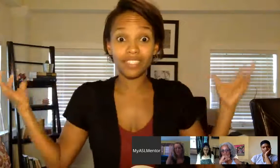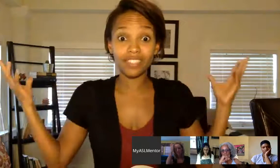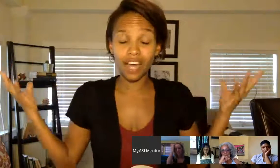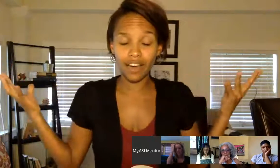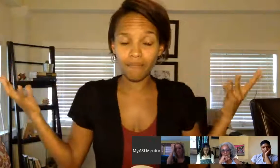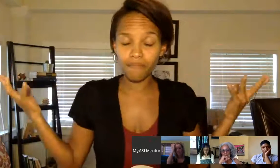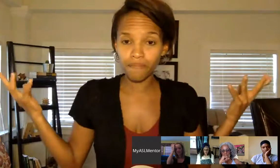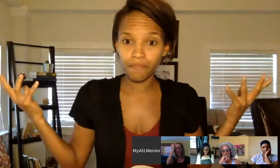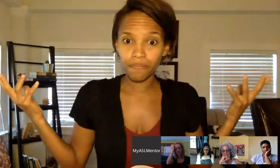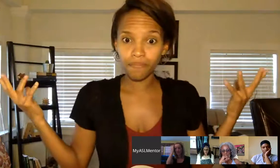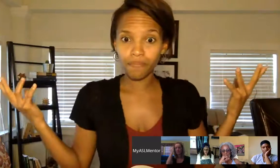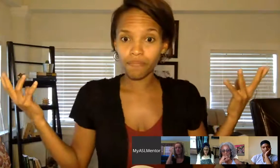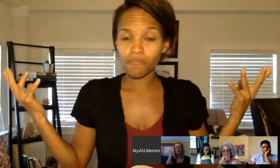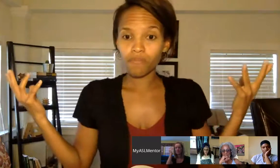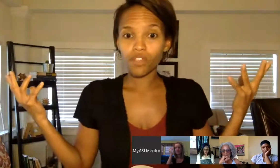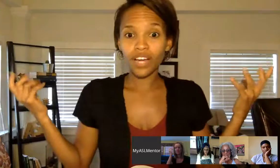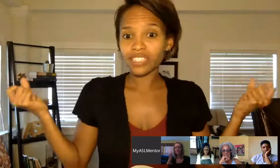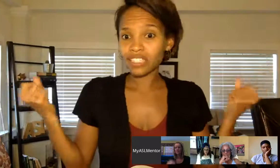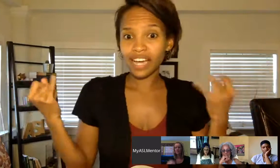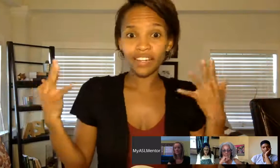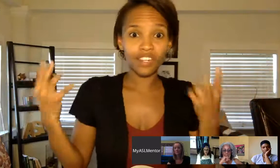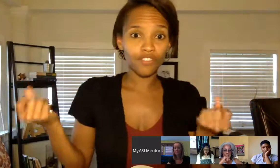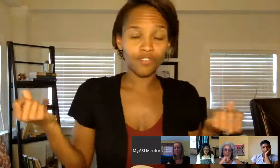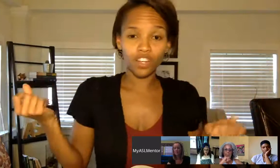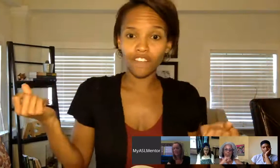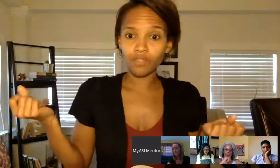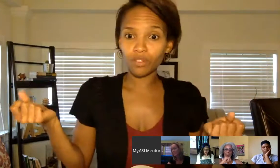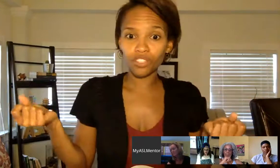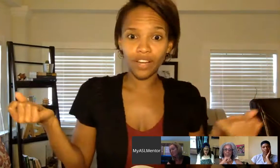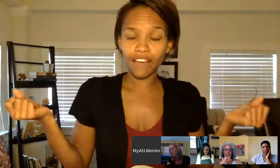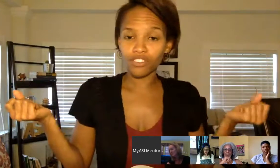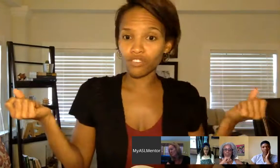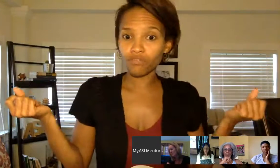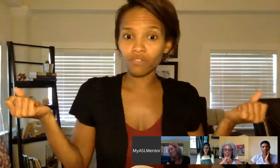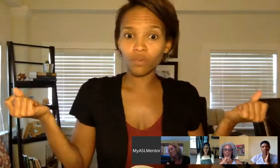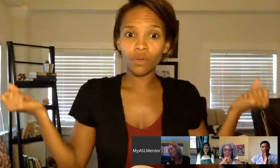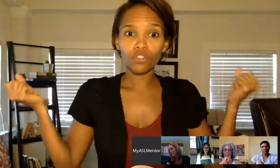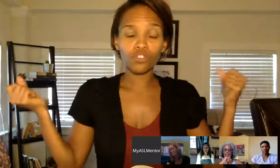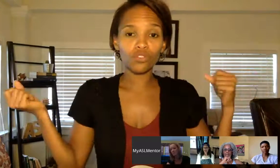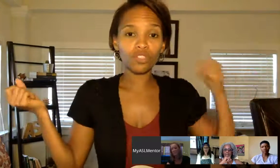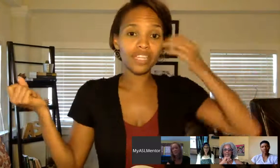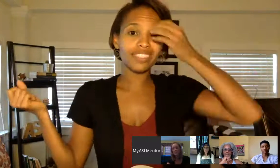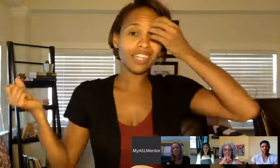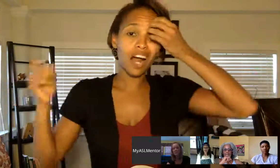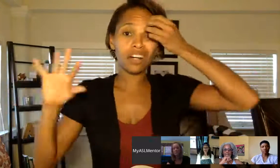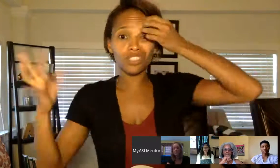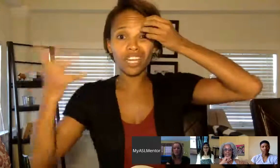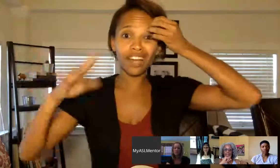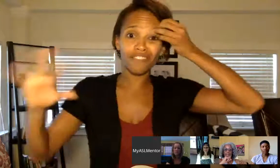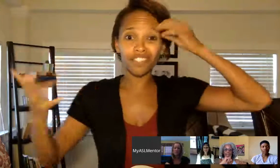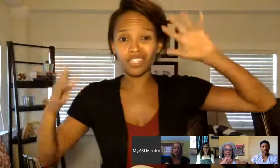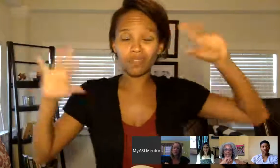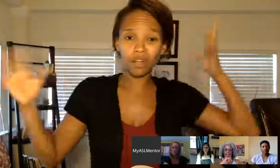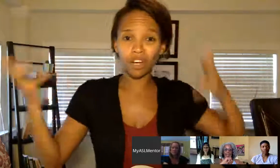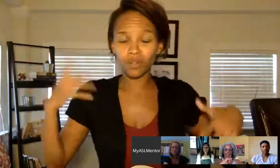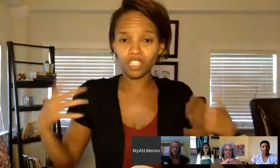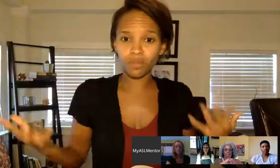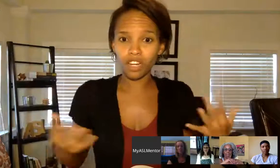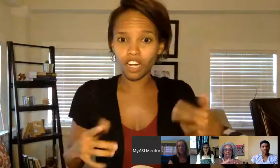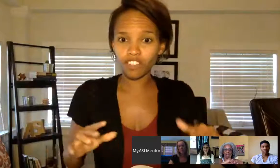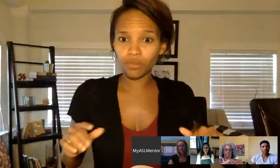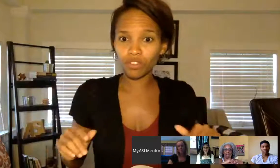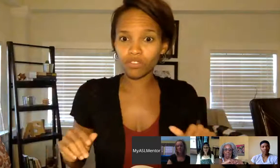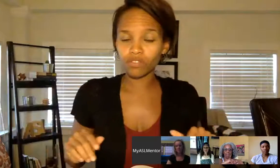So what's the time? You guys can sign it if you feel comfortable. You don't have to. When students get to college, they kind of feel a little bit awkward, a